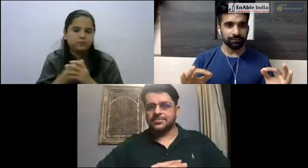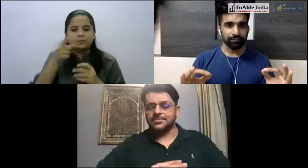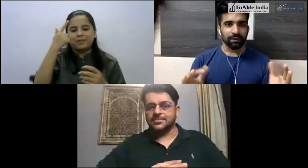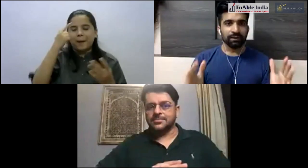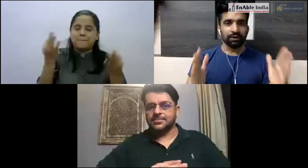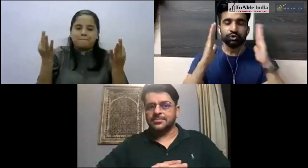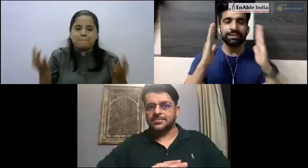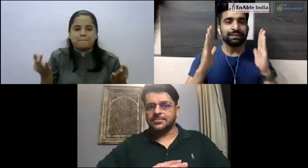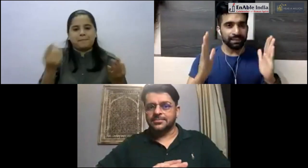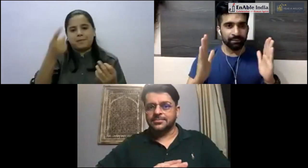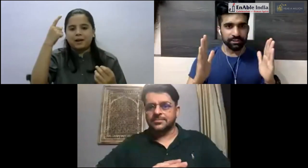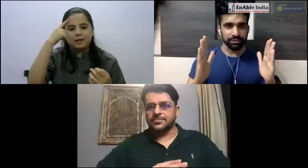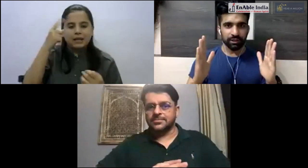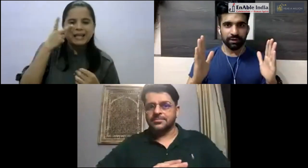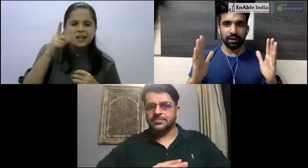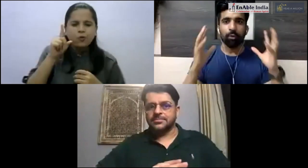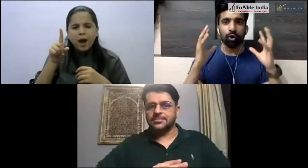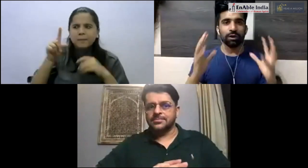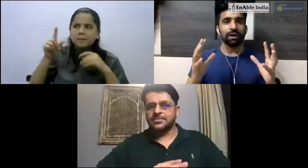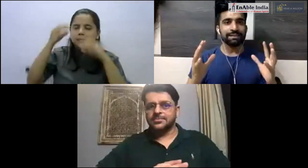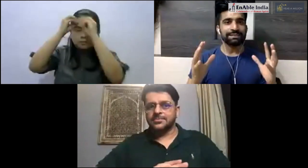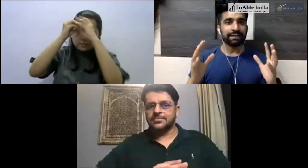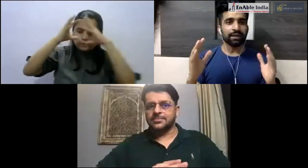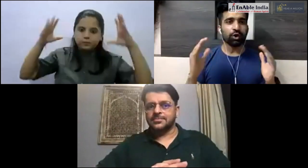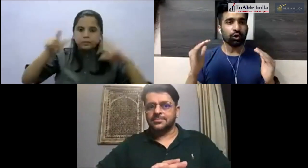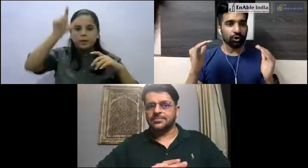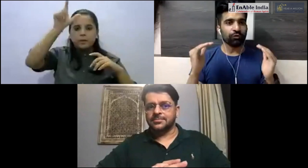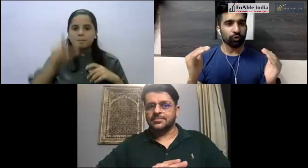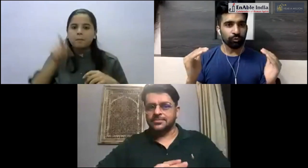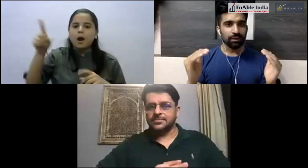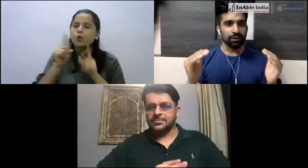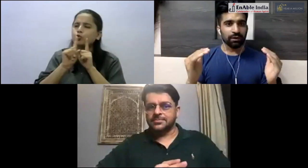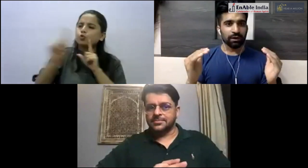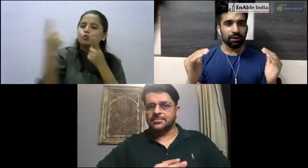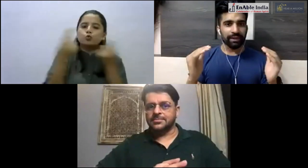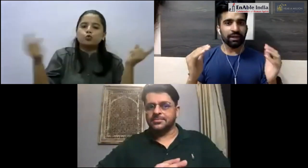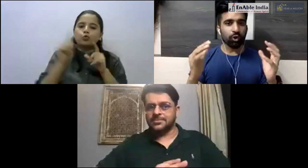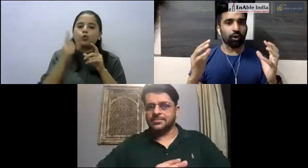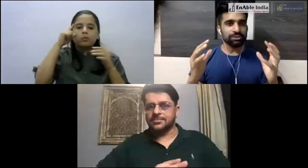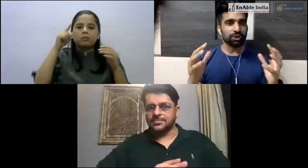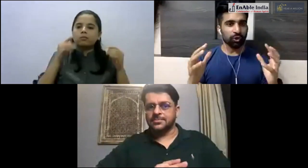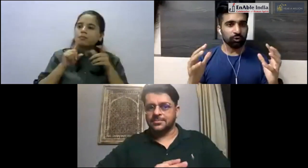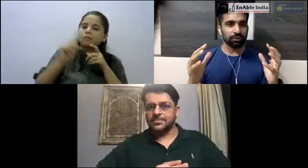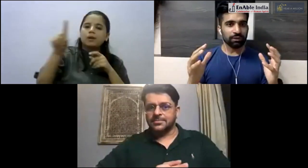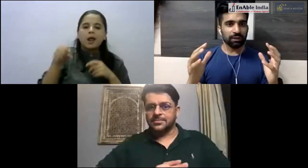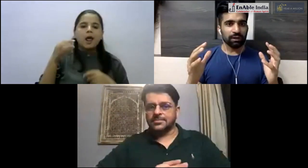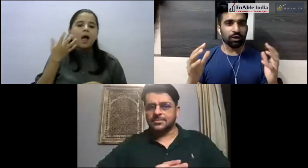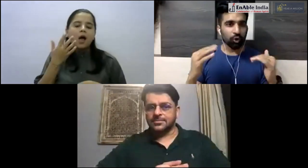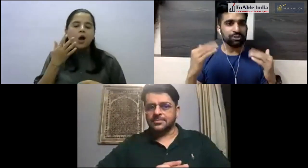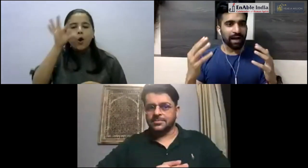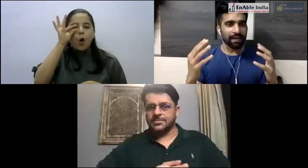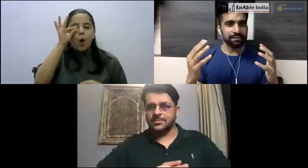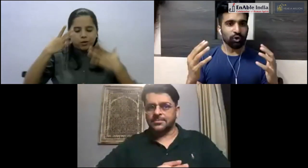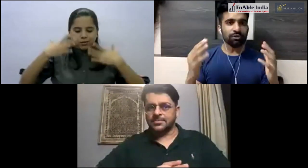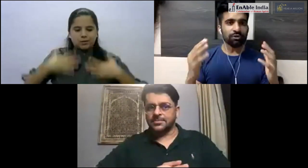meditation, do you see this image? A bald guy sitting in a corner of a room, wearing an orange cloth,